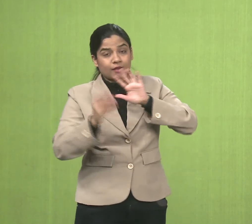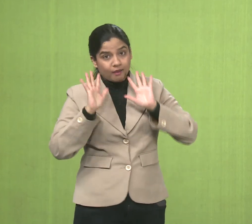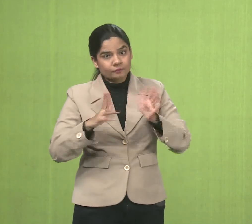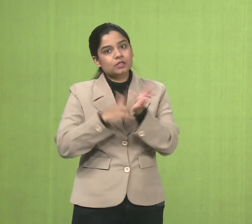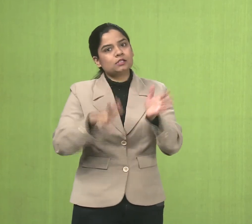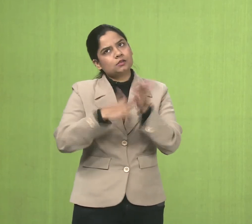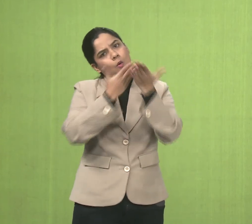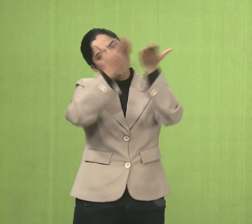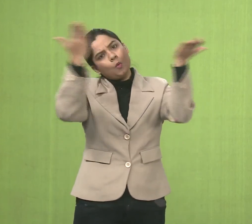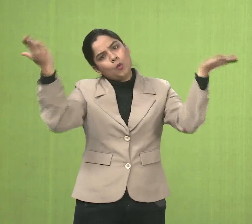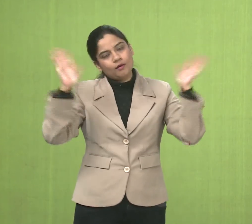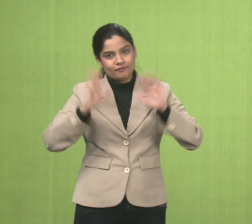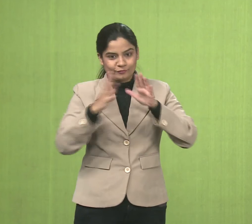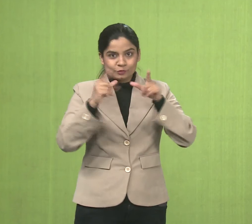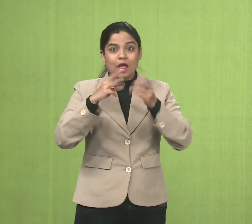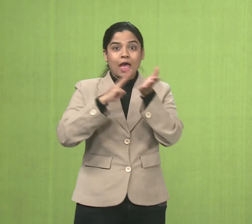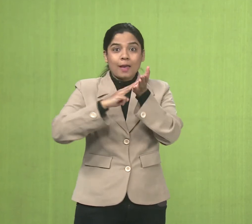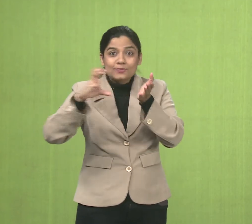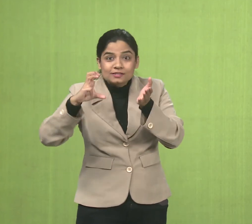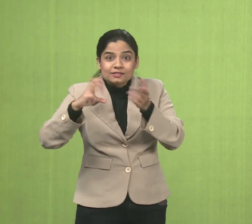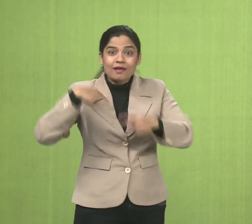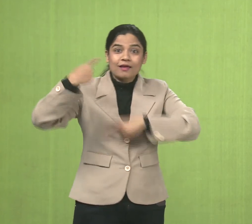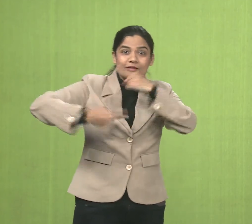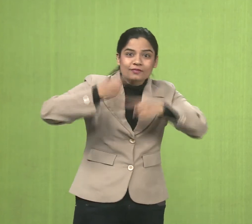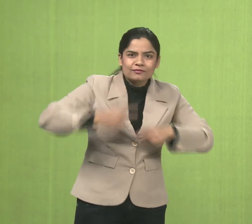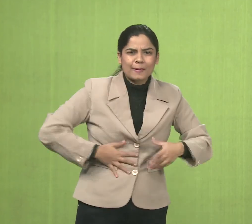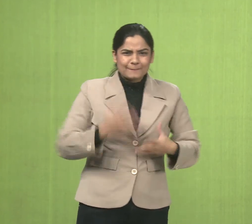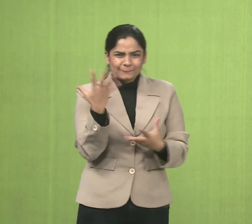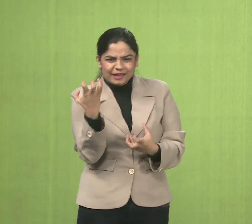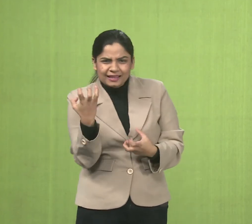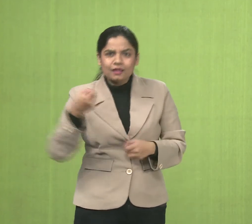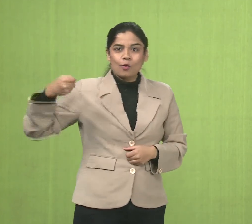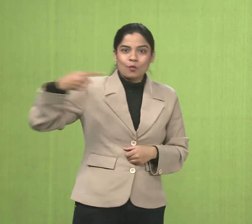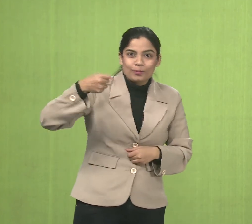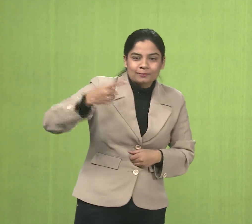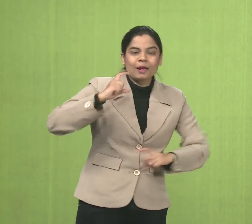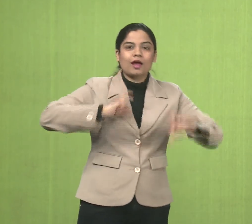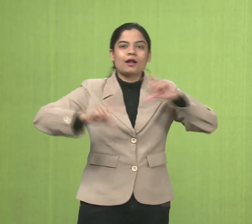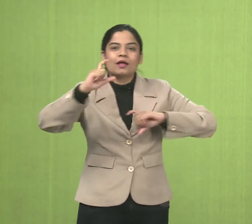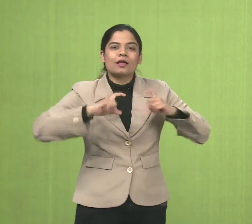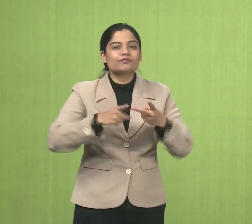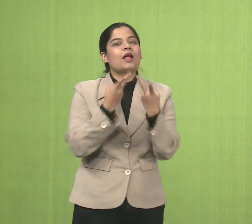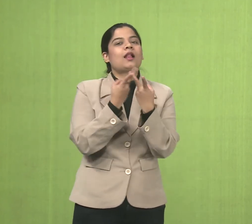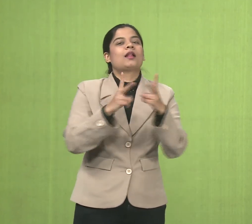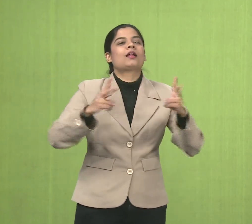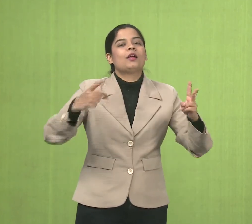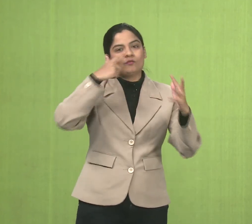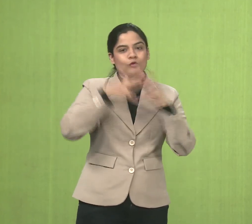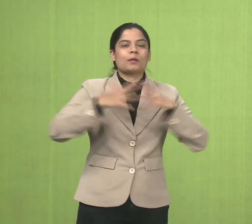there's pubic hair which also starts to grow. Menstrual cycle becomes sometimes irregular and sometimes painful. So